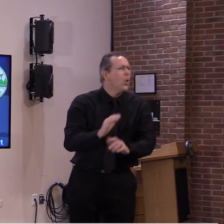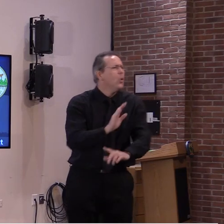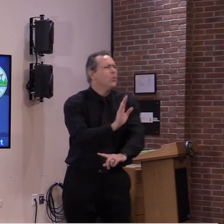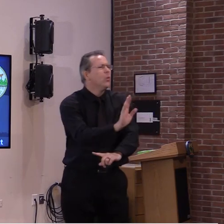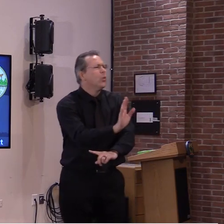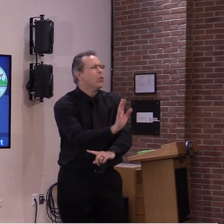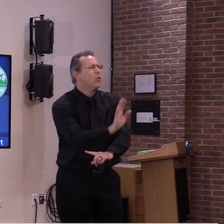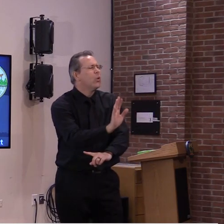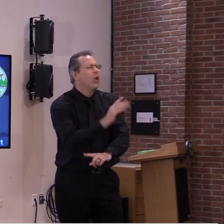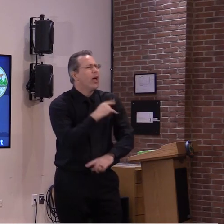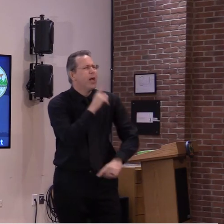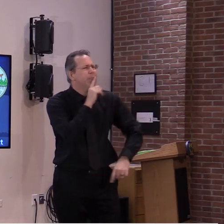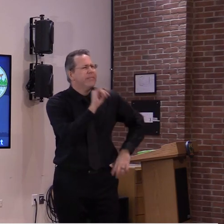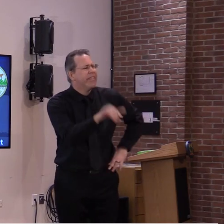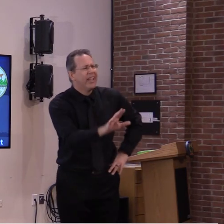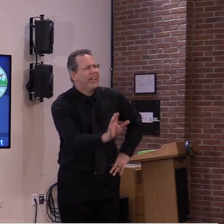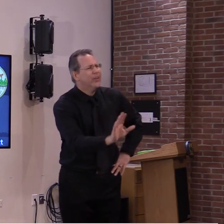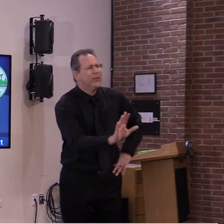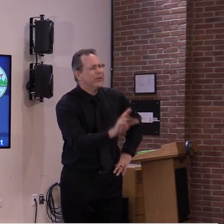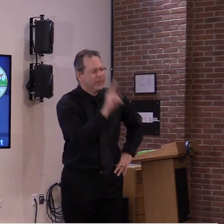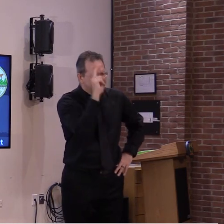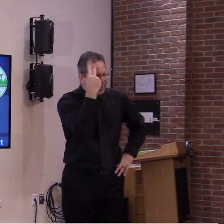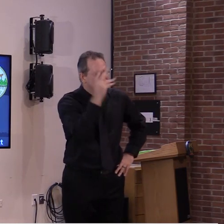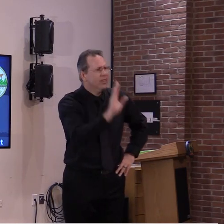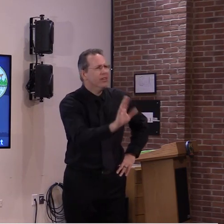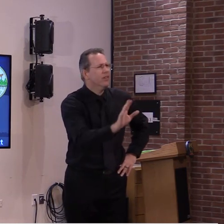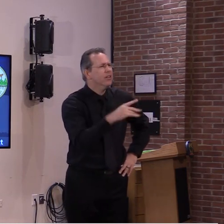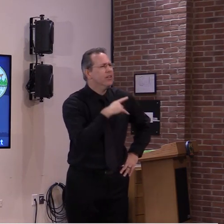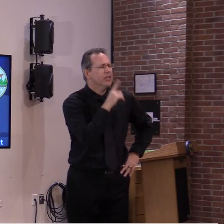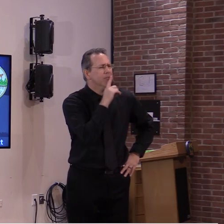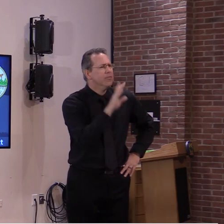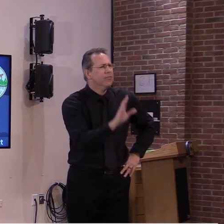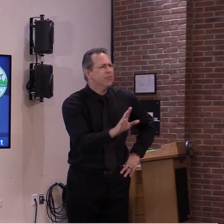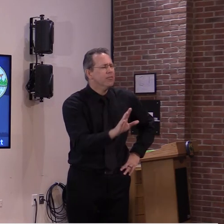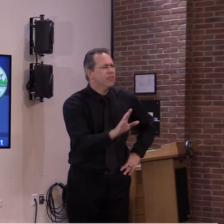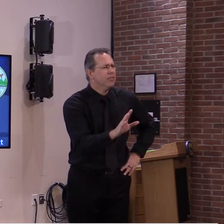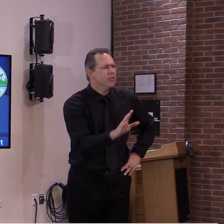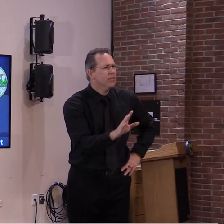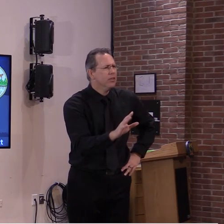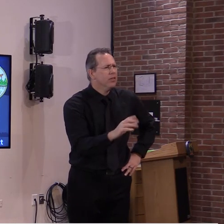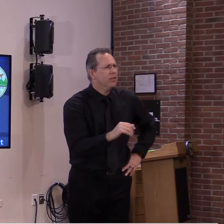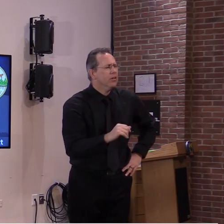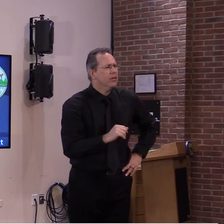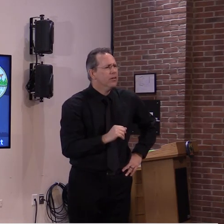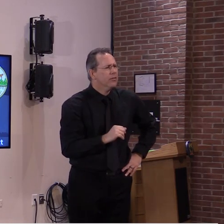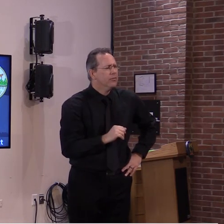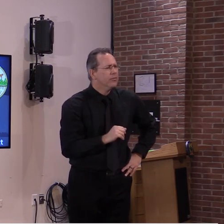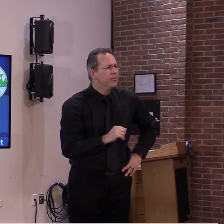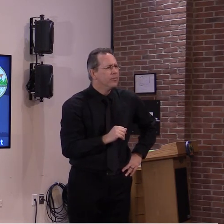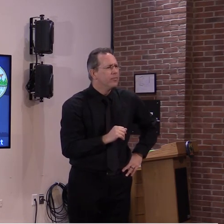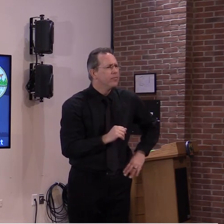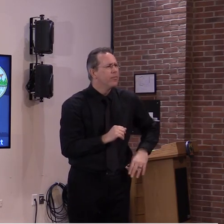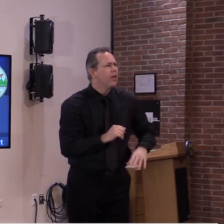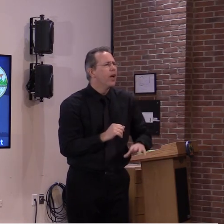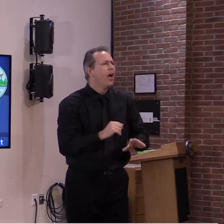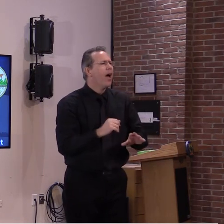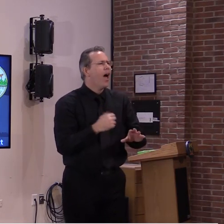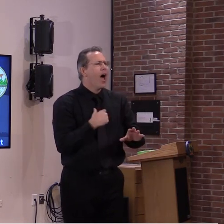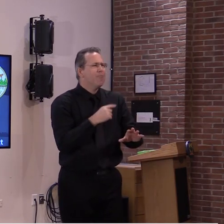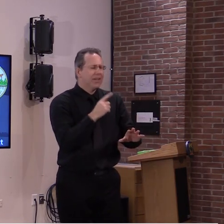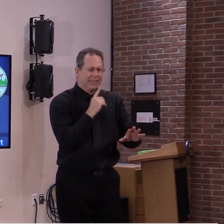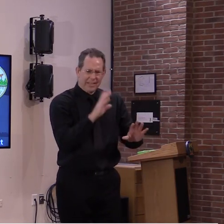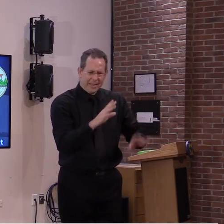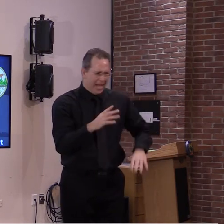I would take the message that there probably won't be, the next priority group would be only people of